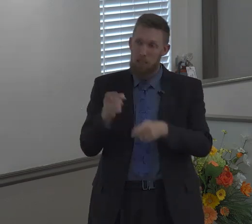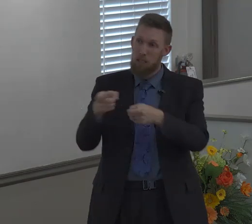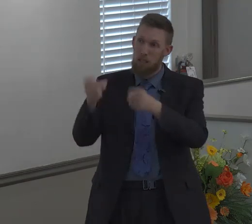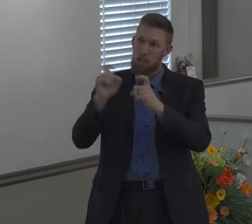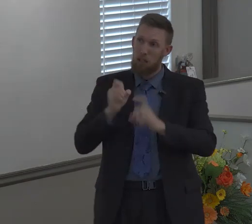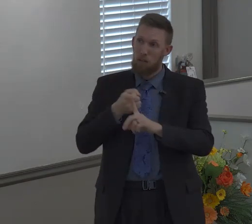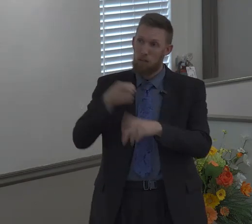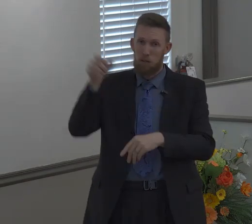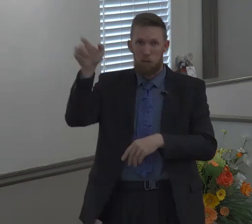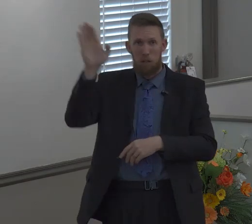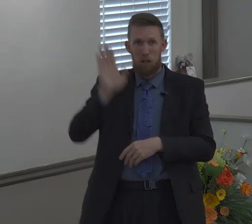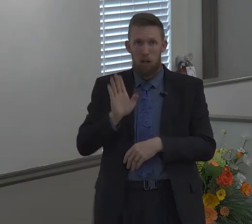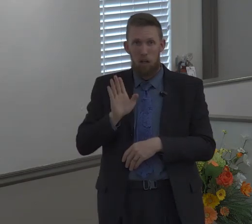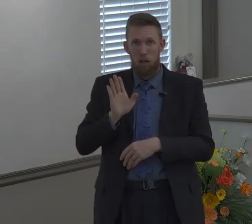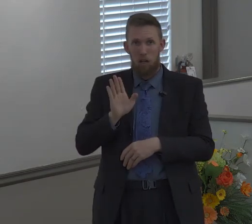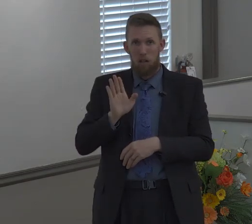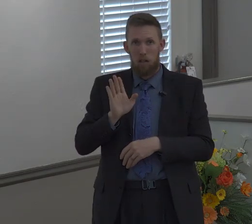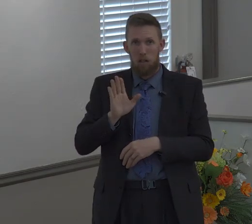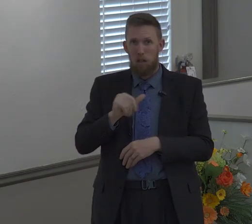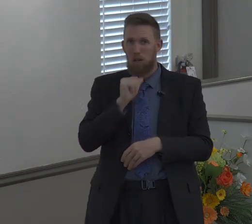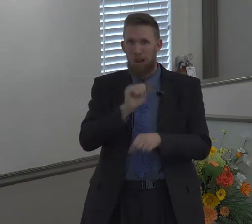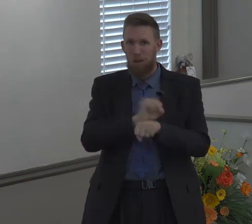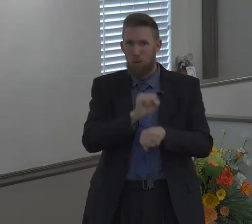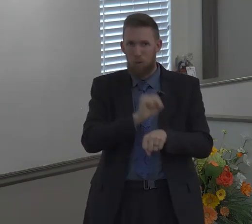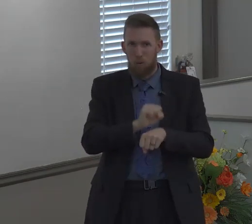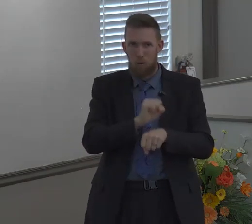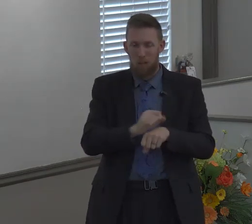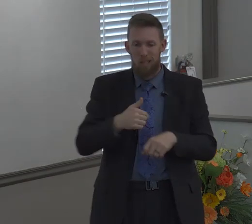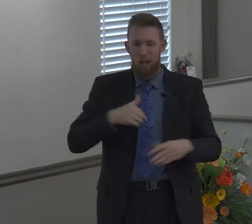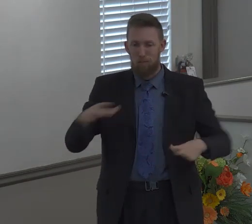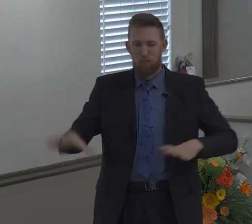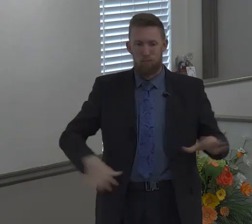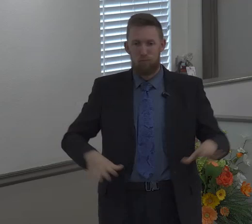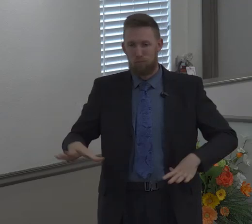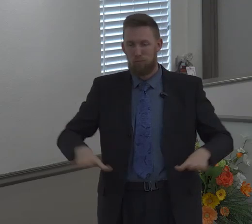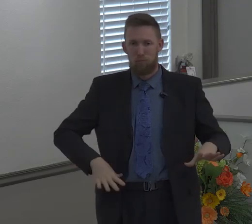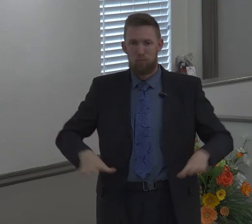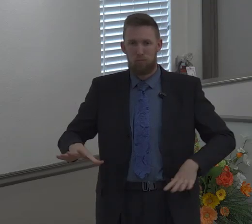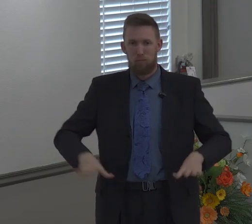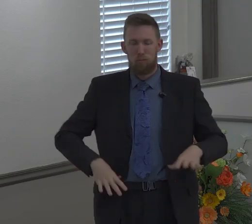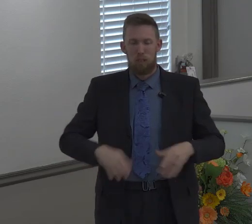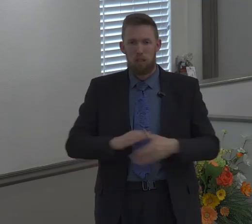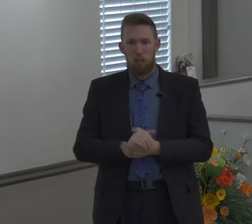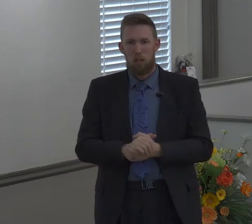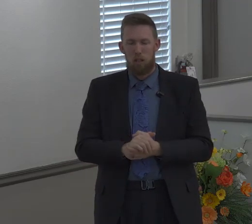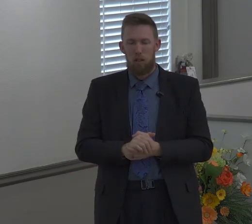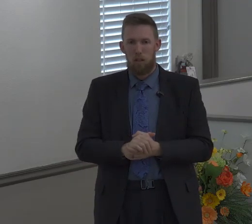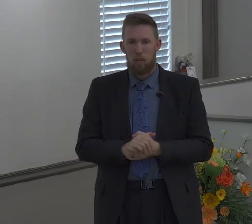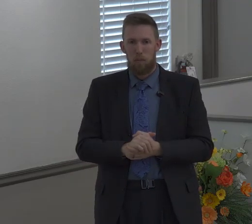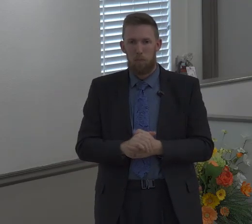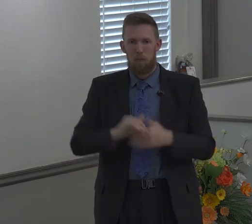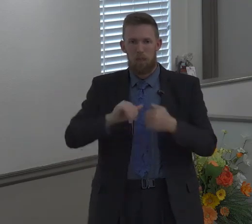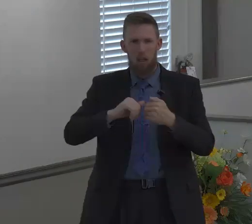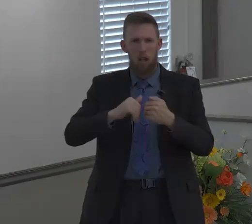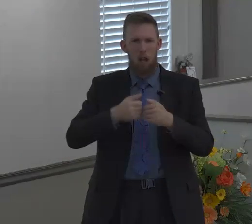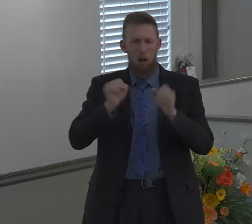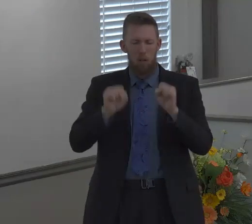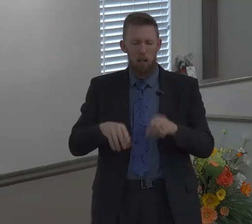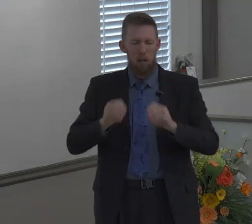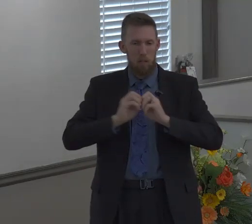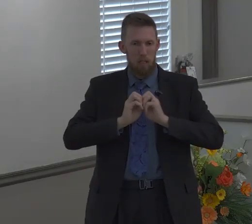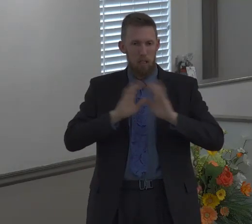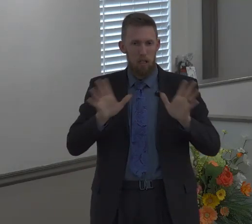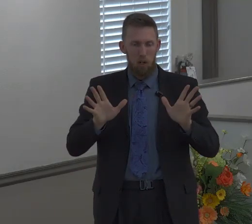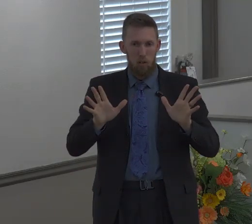God, not of works, lest any man should boast. How could it be any more clear? How could it be any